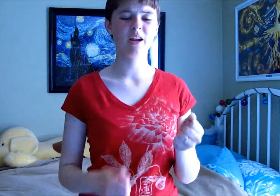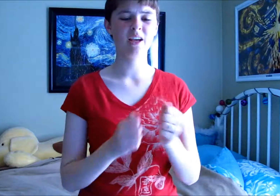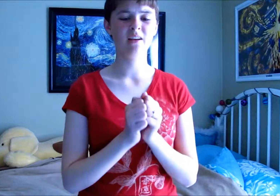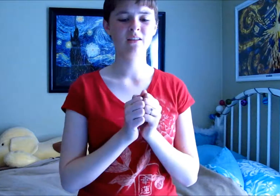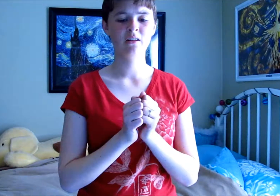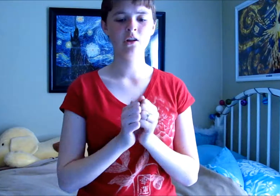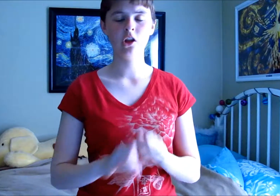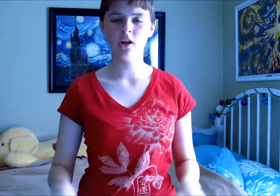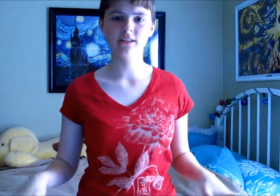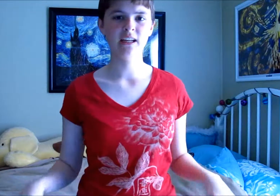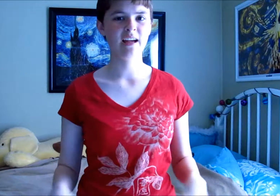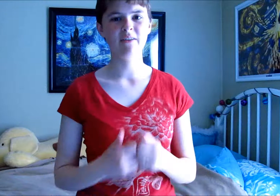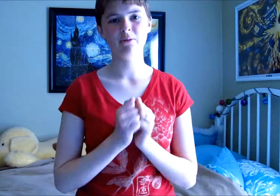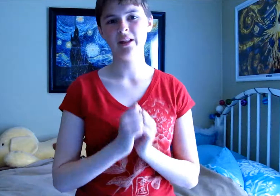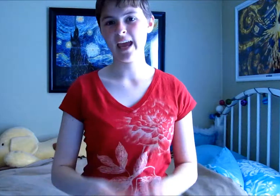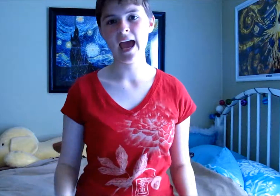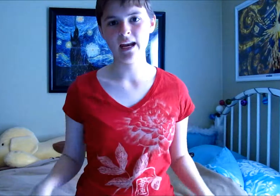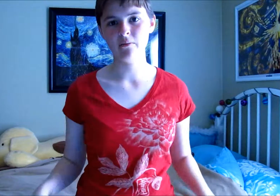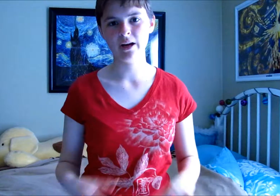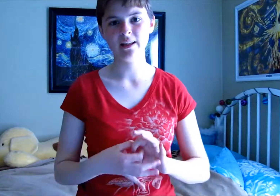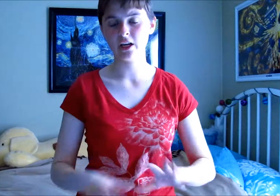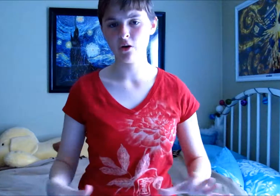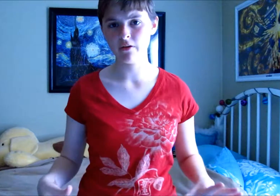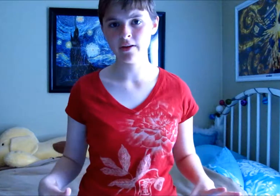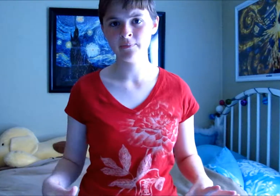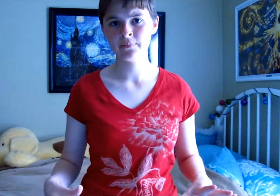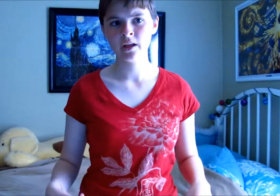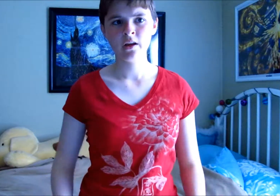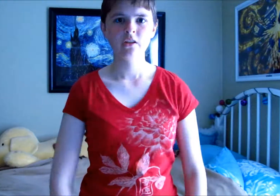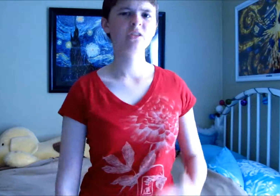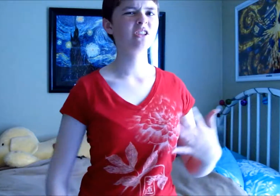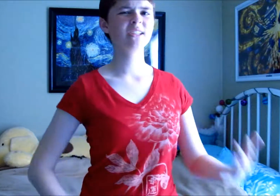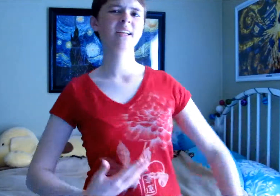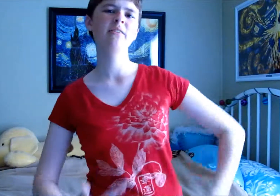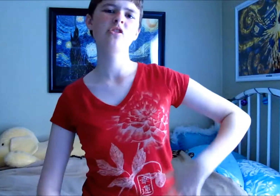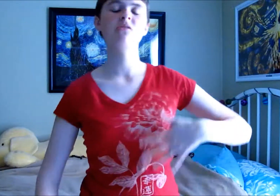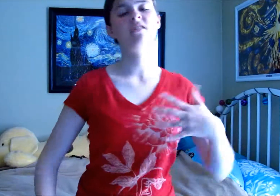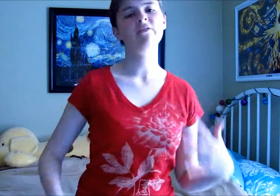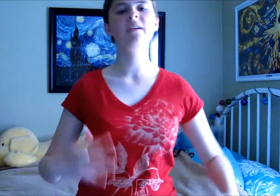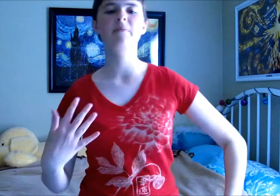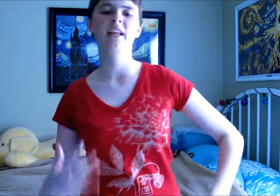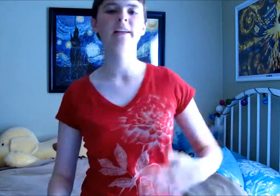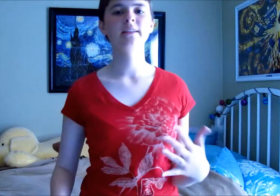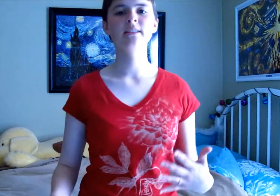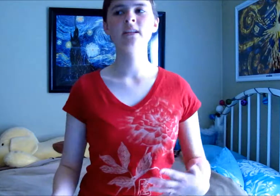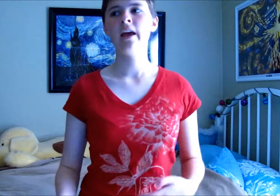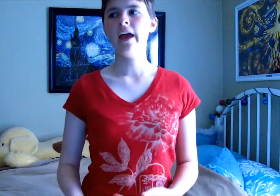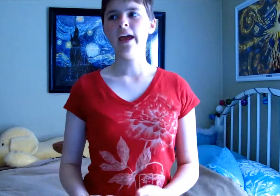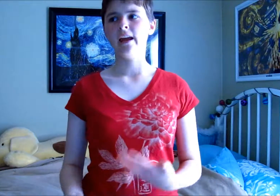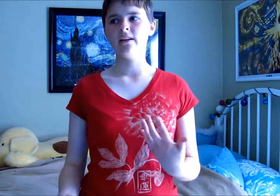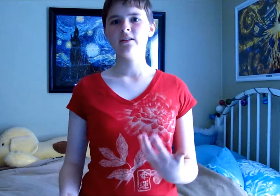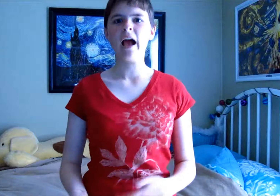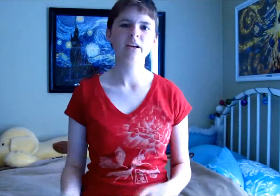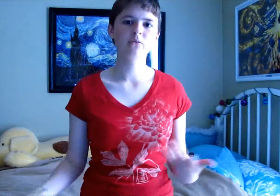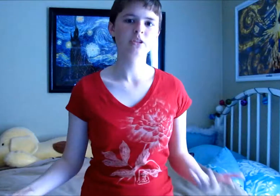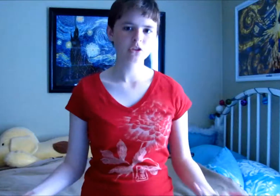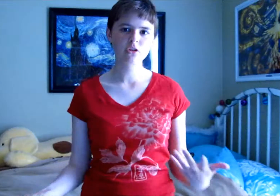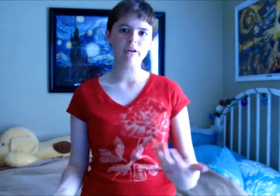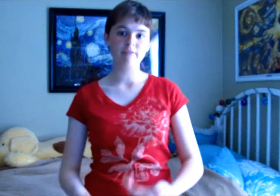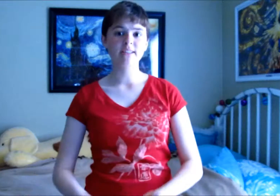already lost it. I never really had it when I let go of it. So it's just kind of 2 different meanings, and I used 2 different